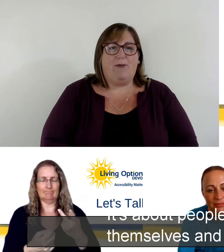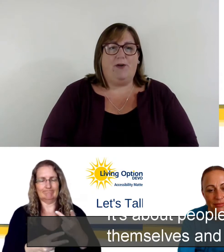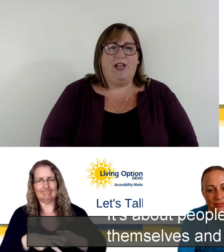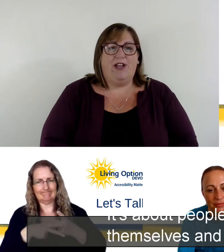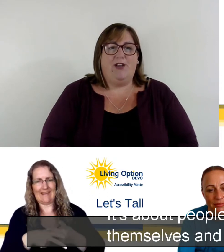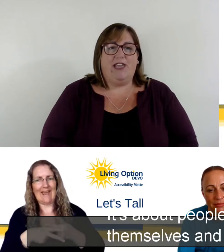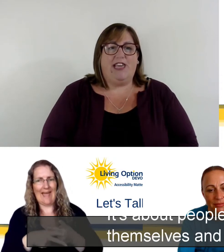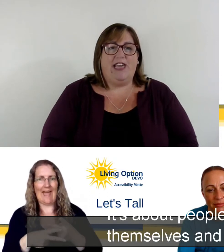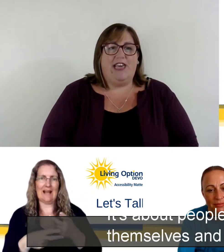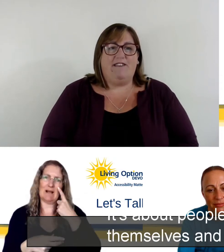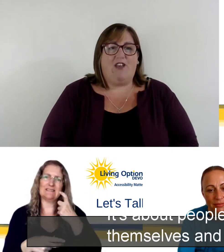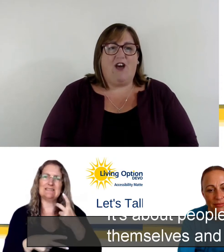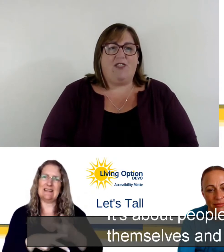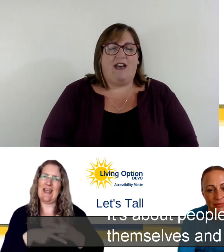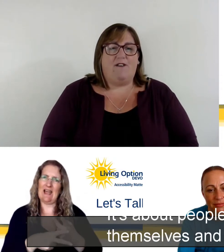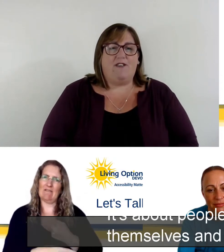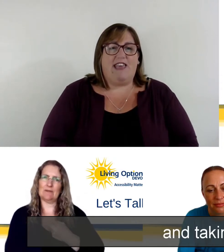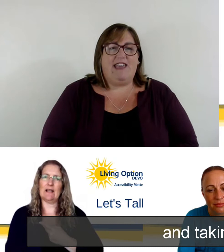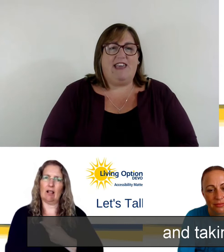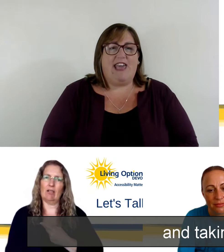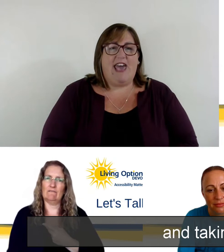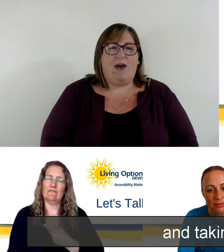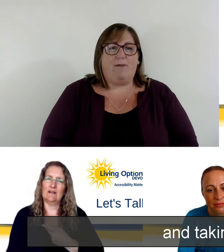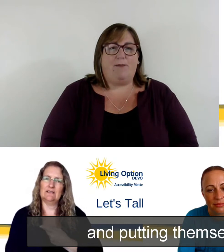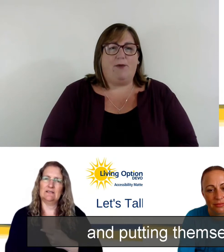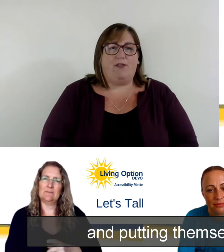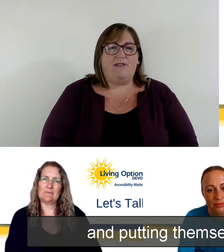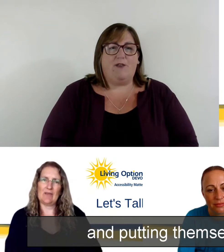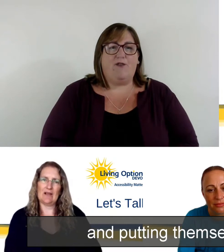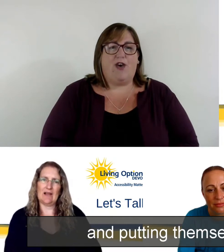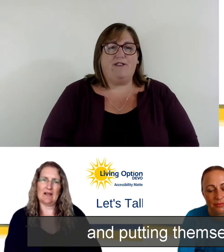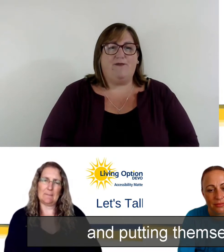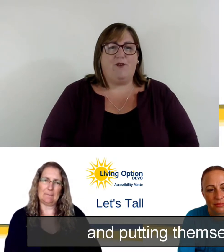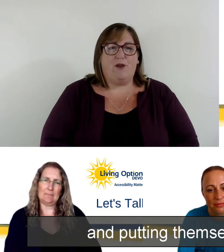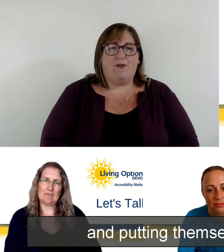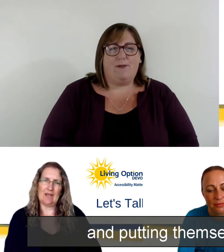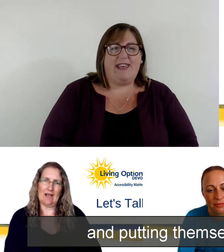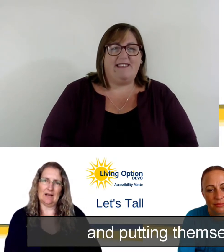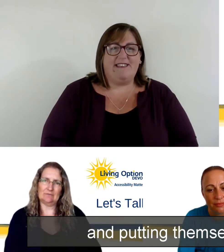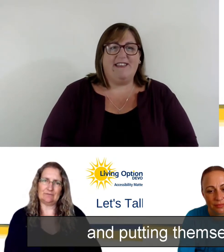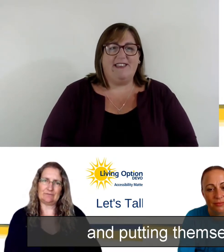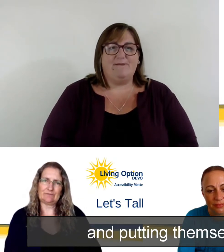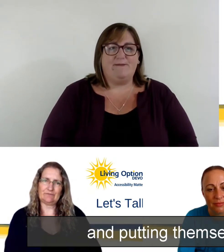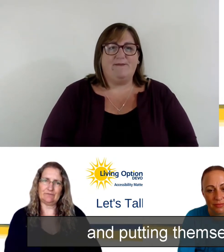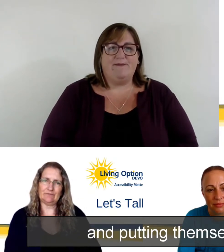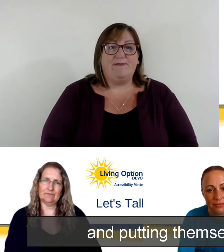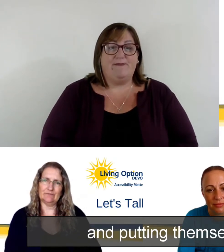about people looking inside themselves and taking care and putting themselves first for a bit.